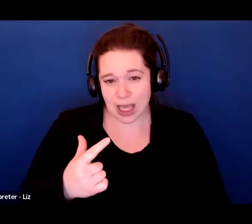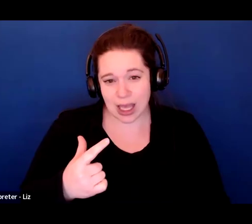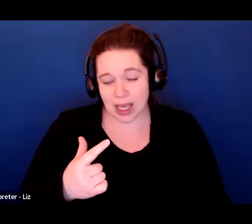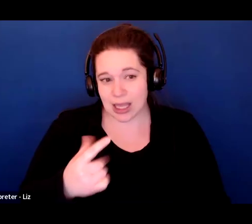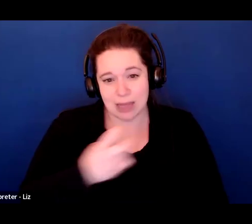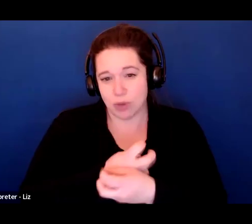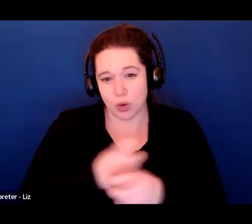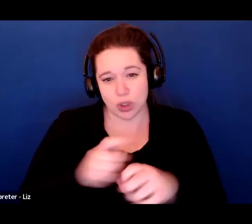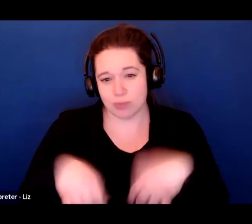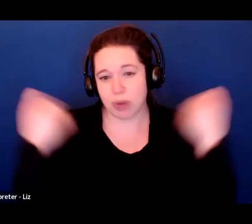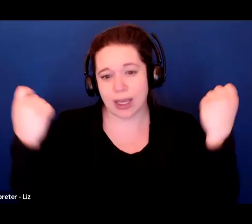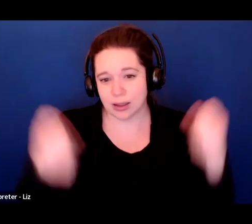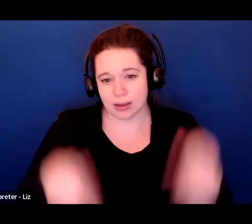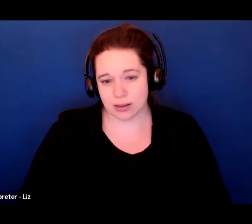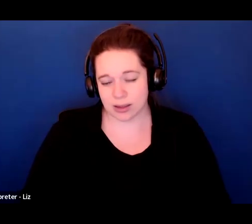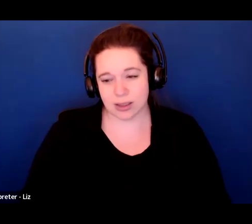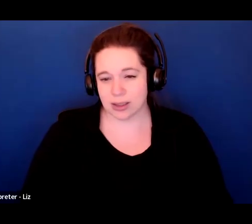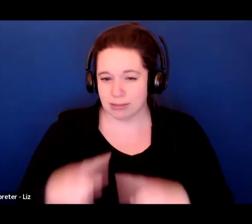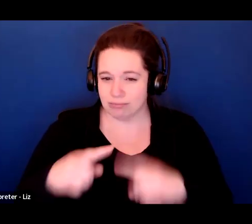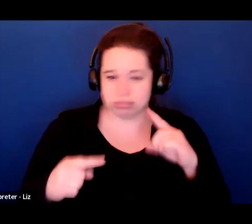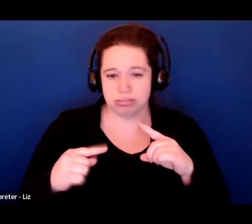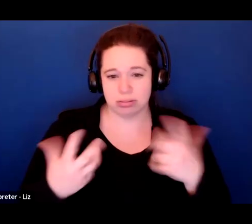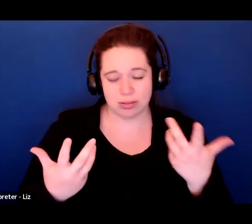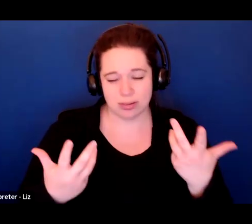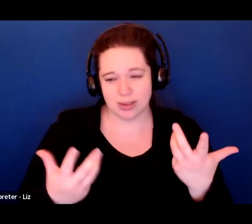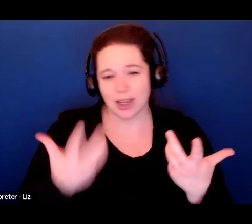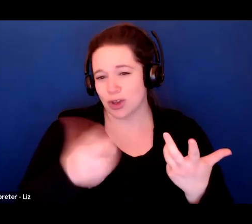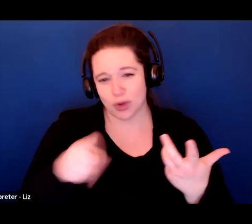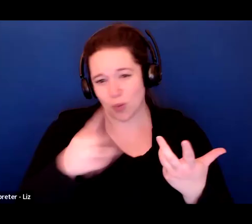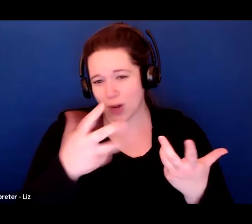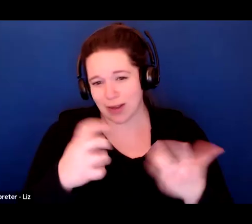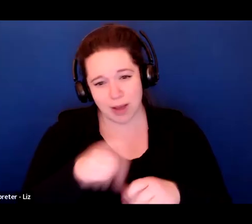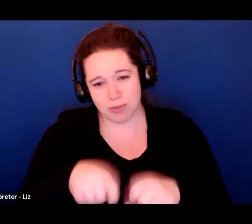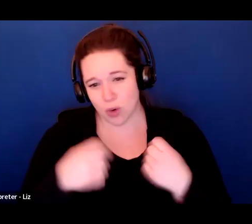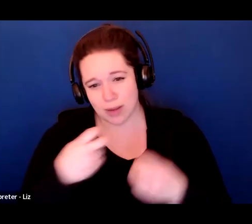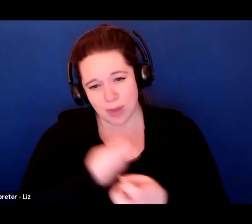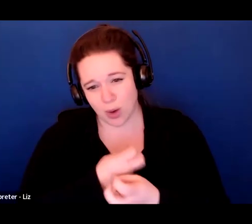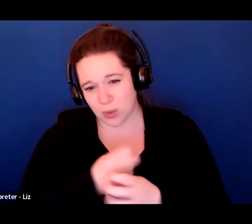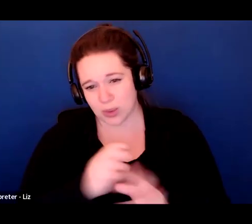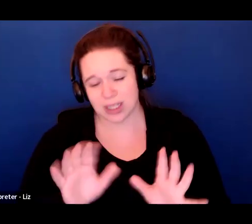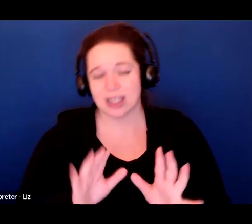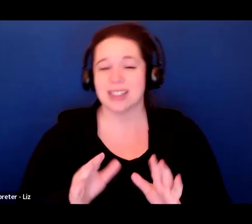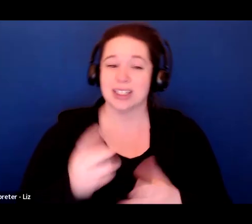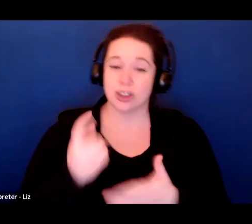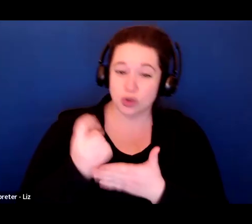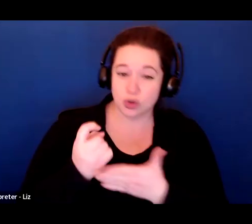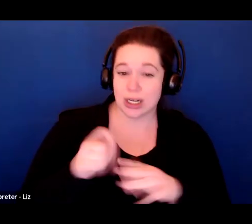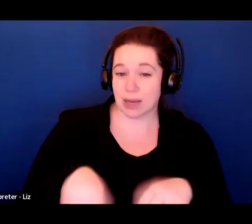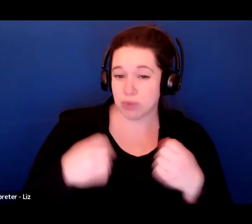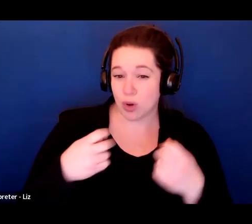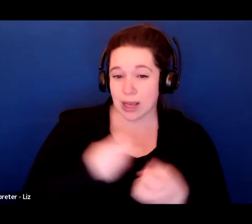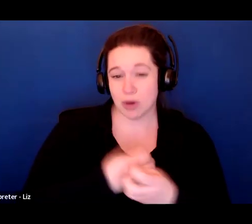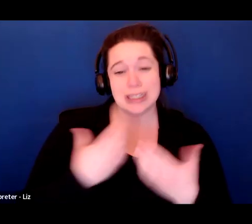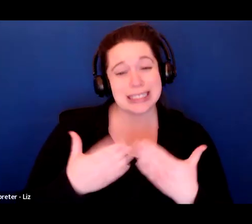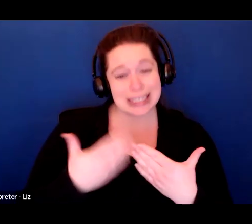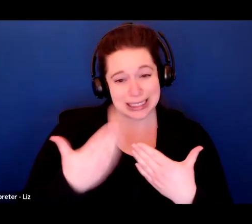their bone would just break. So you don't want to have a broken bone because treating a broken bone is very